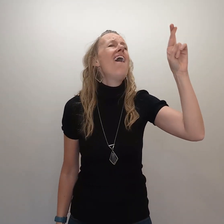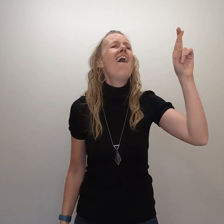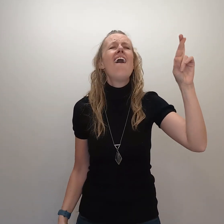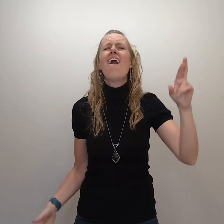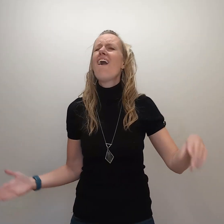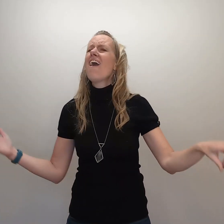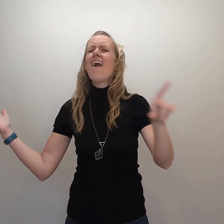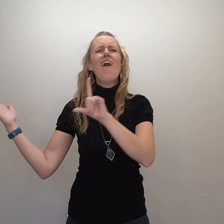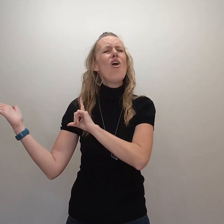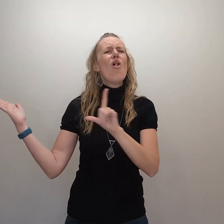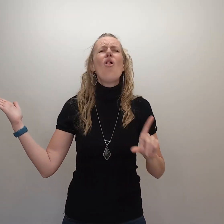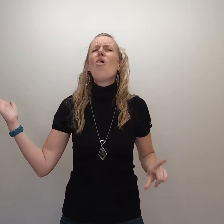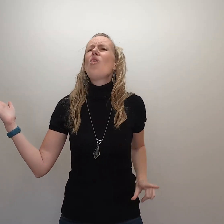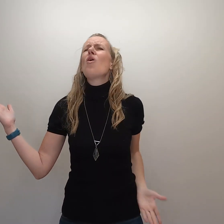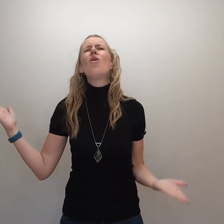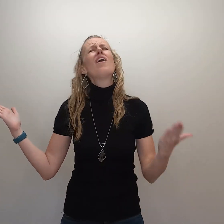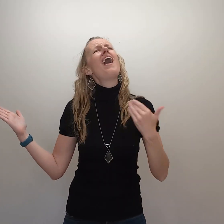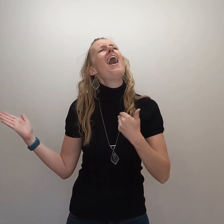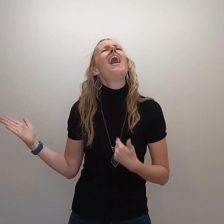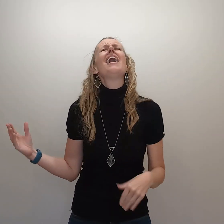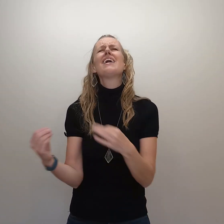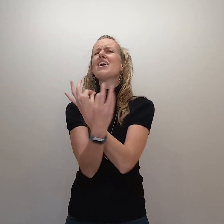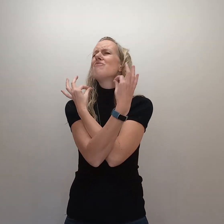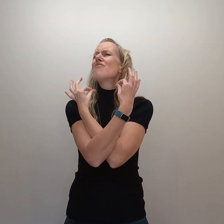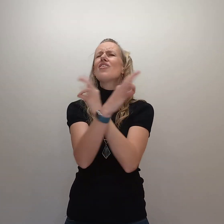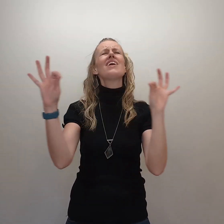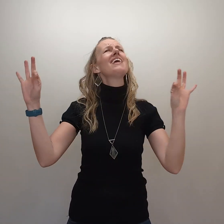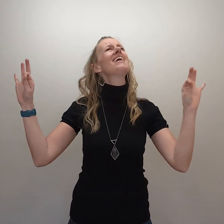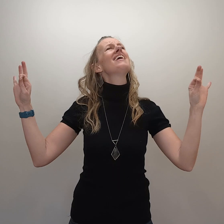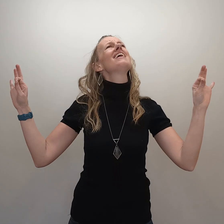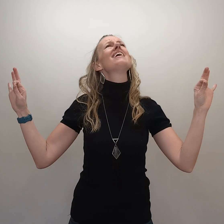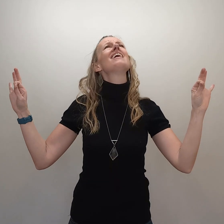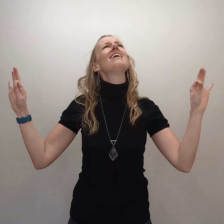are, Lord, I am free.